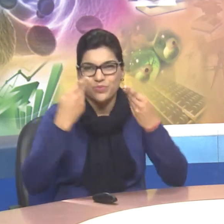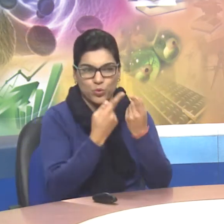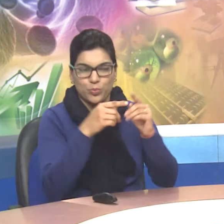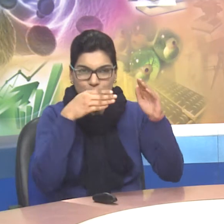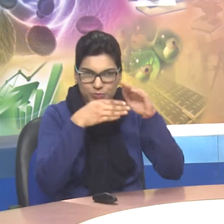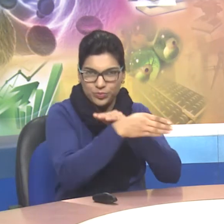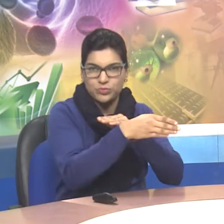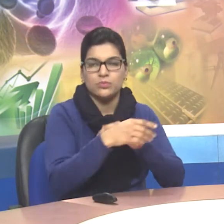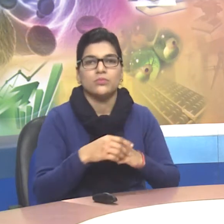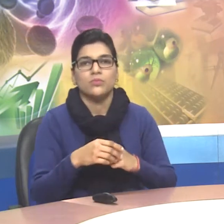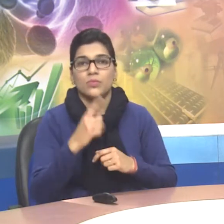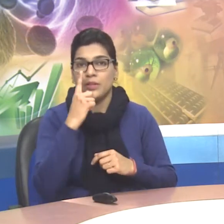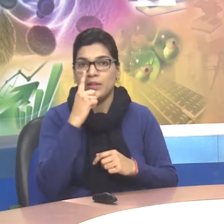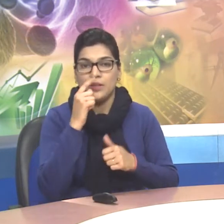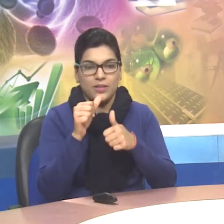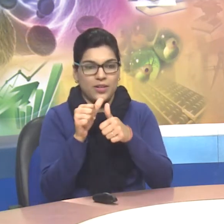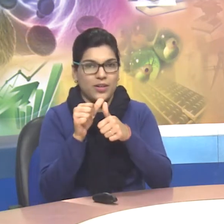commenced, I slipped